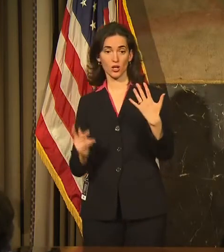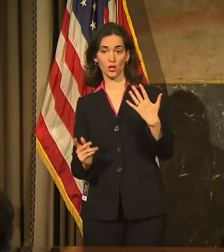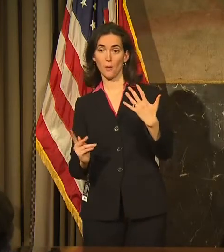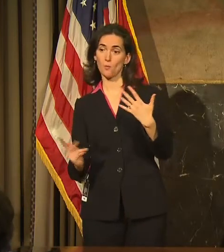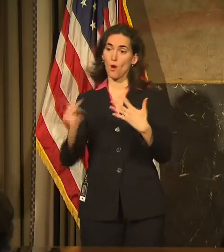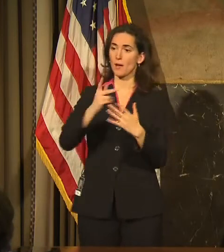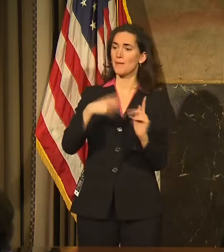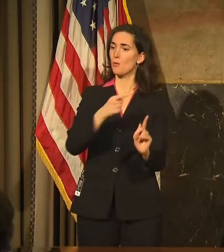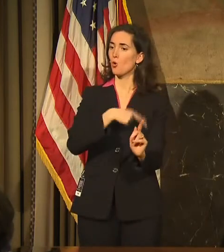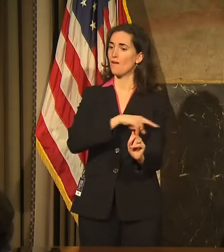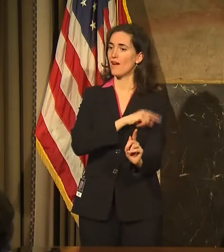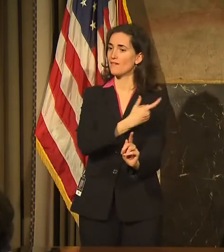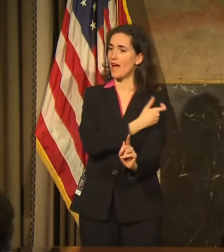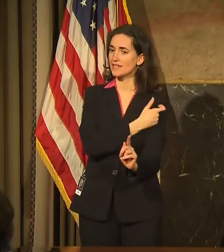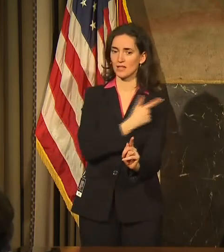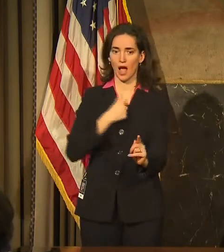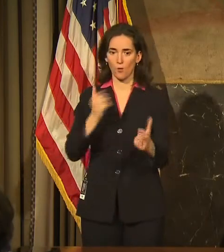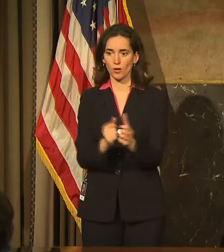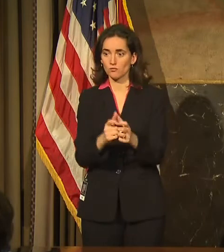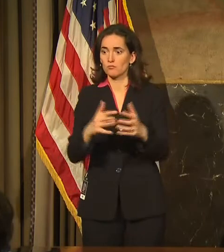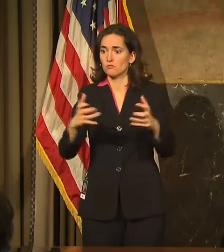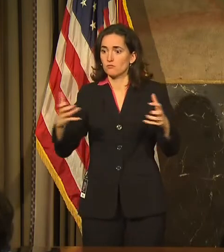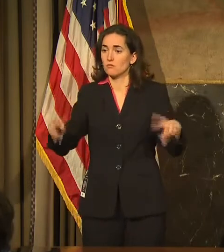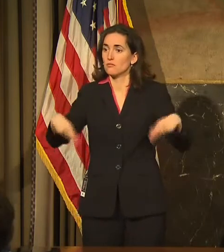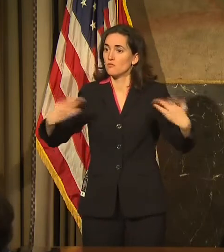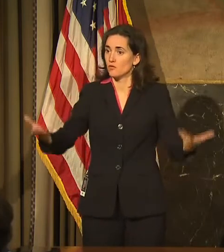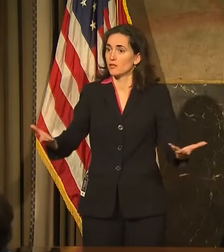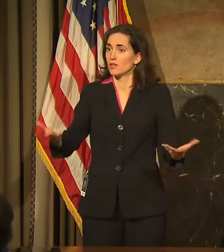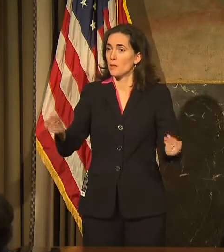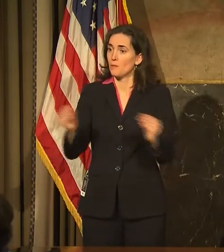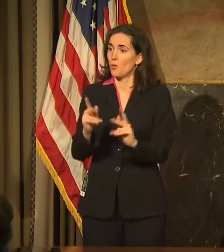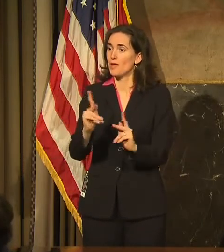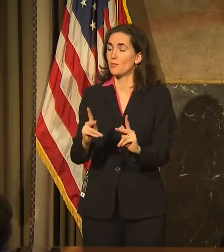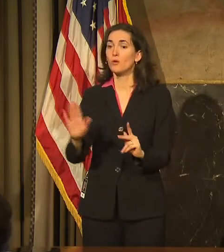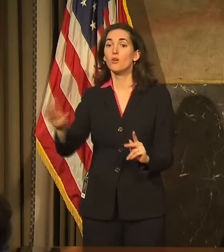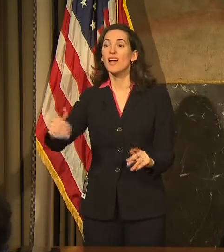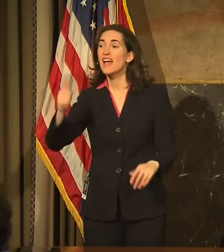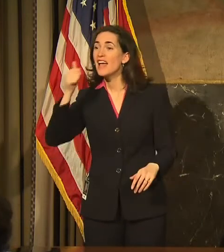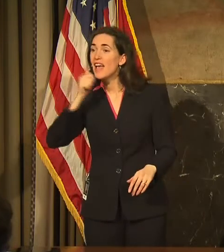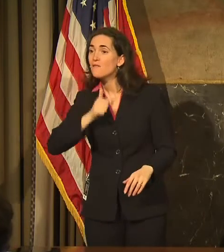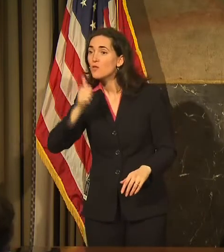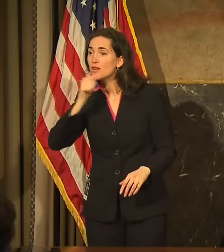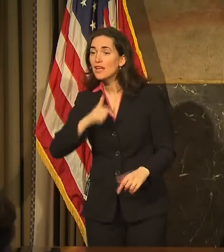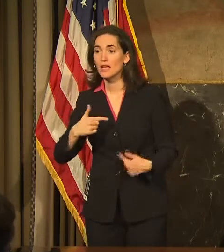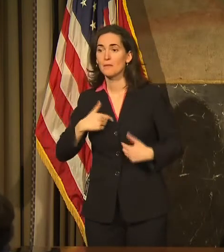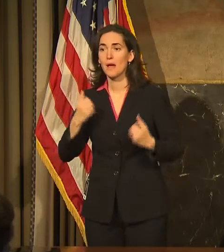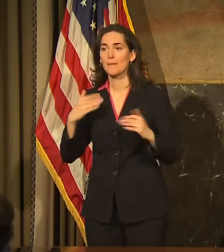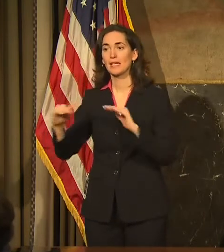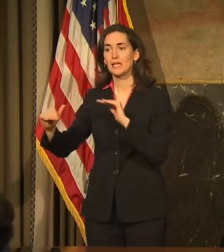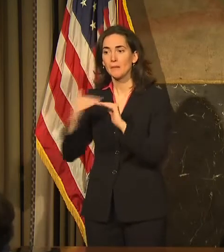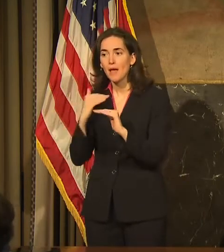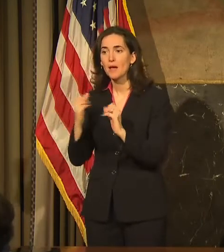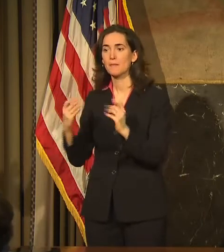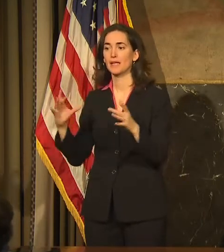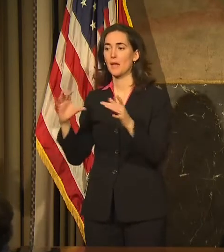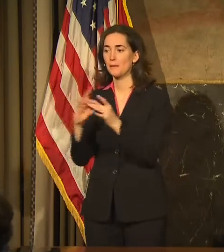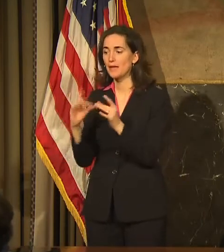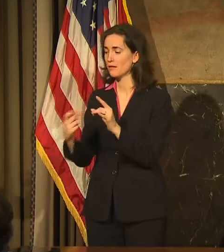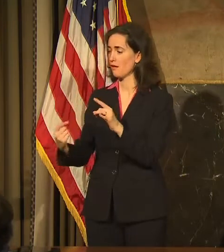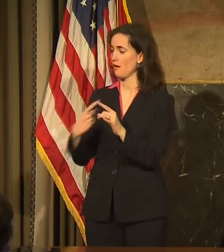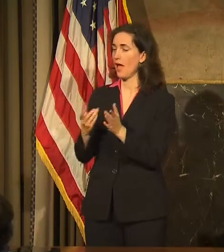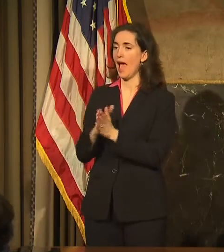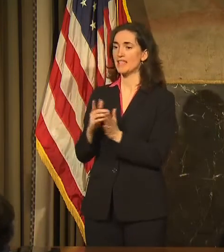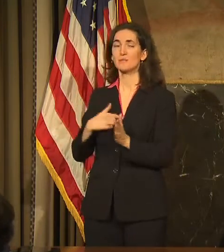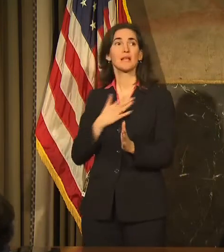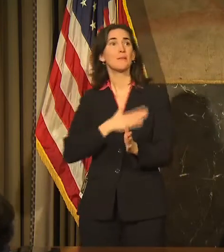groups over time as we are able to do it. Literally every single day, I get multiple emails or messages asking me to